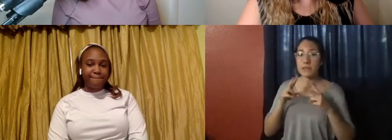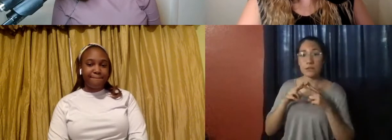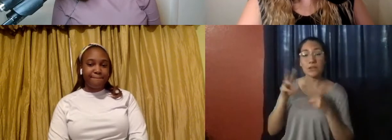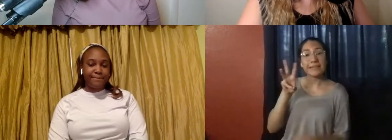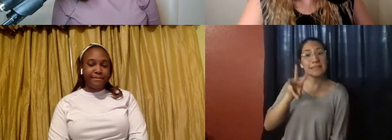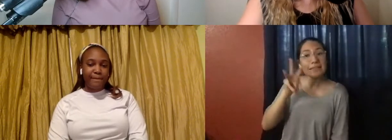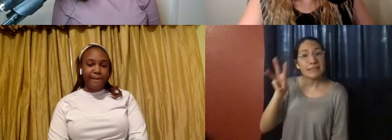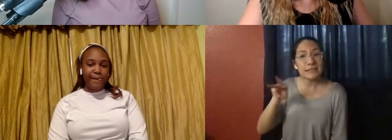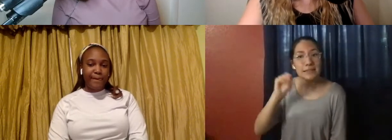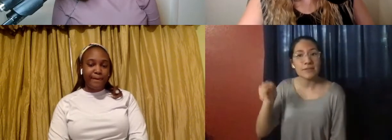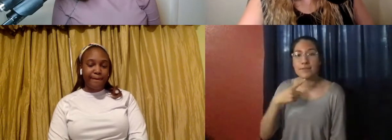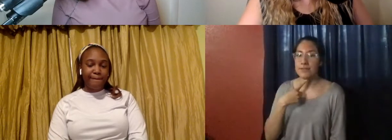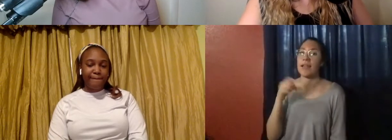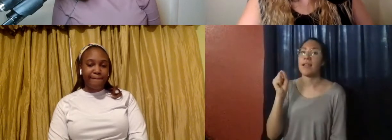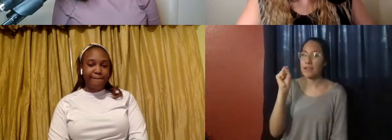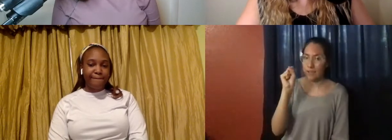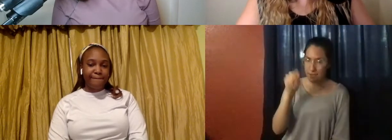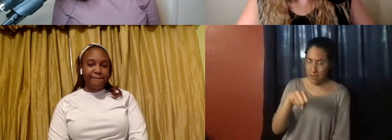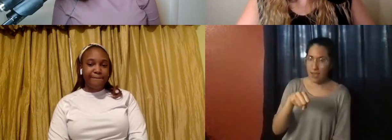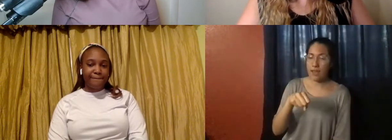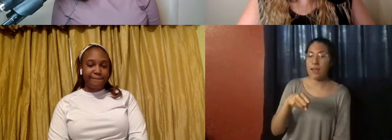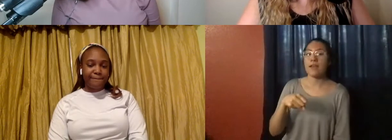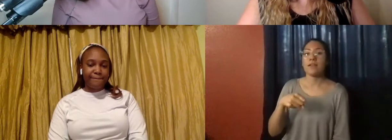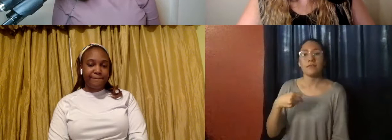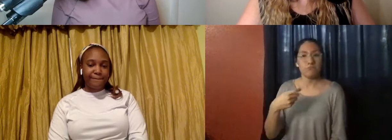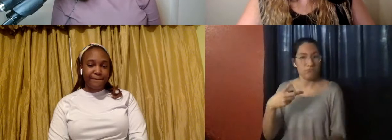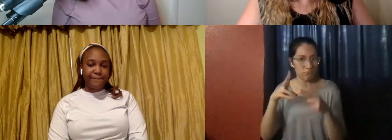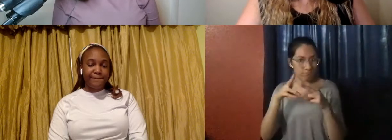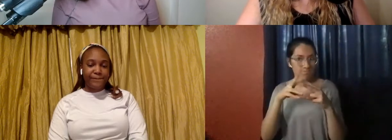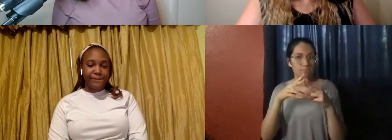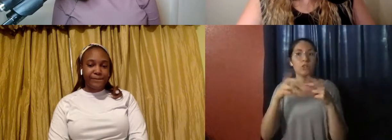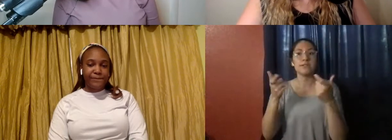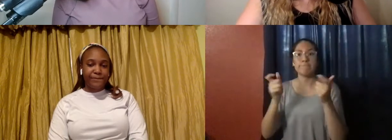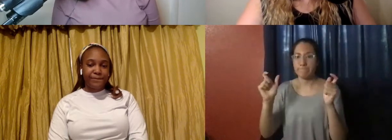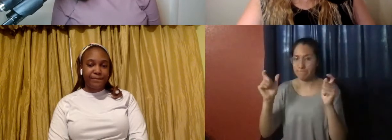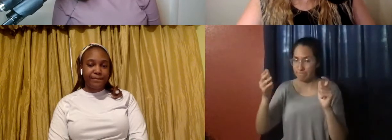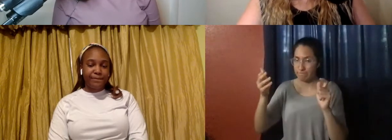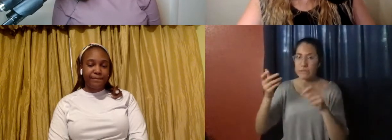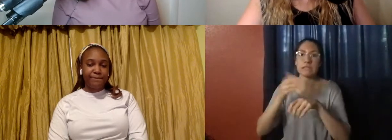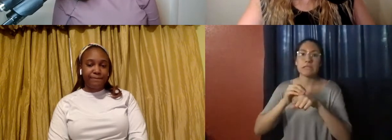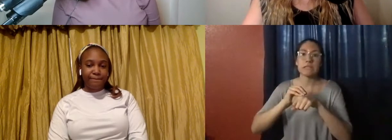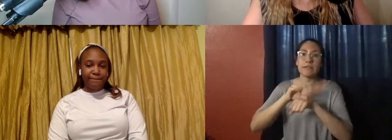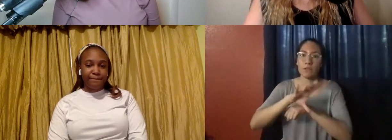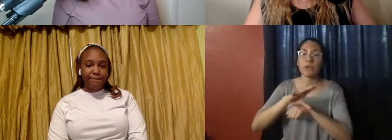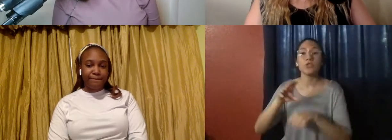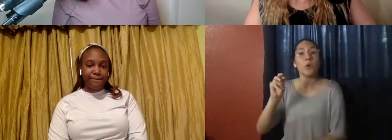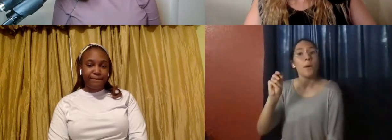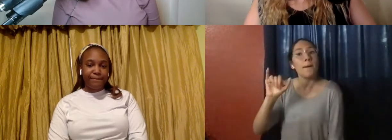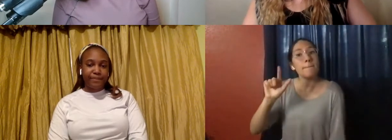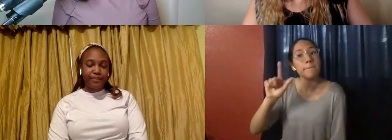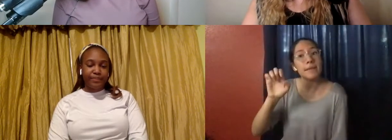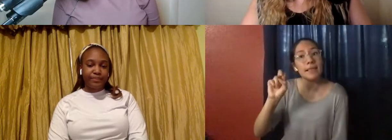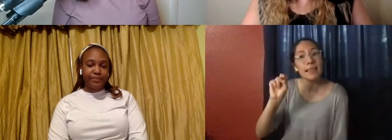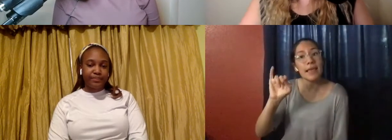66% said yes, they do, as we talked about. We said partner is the biggest influence. Mm. And millennials are actually 28%